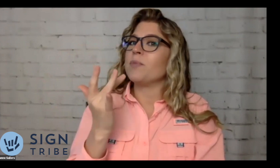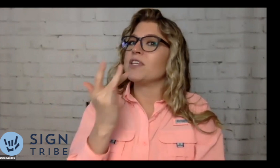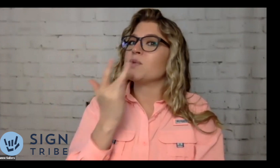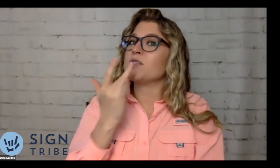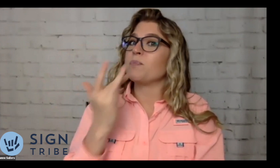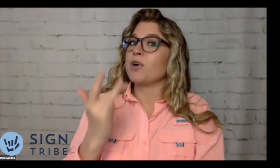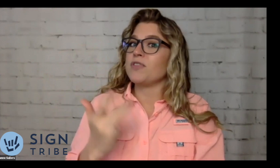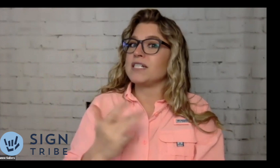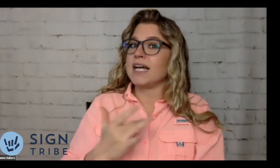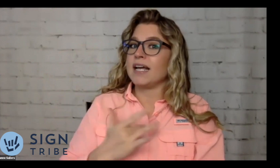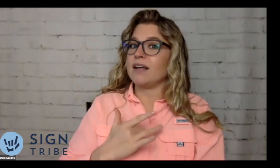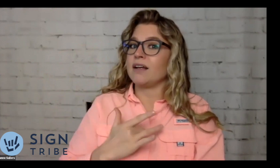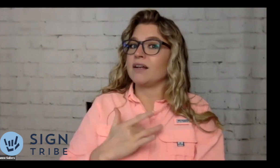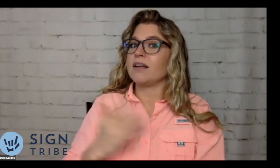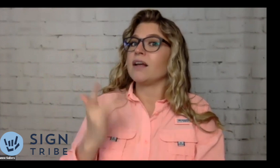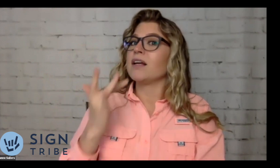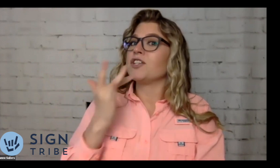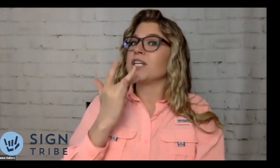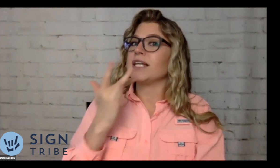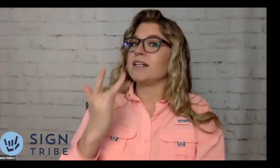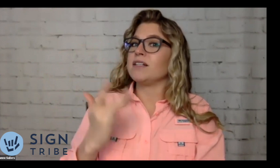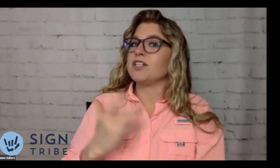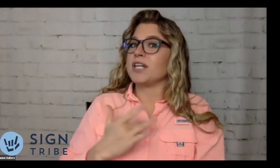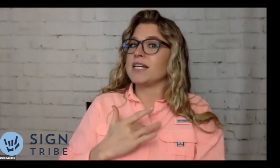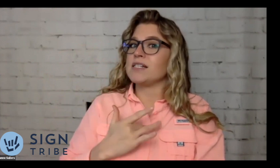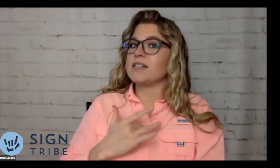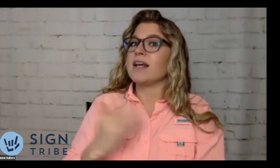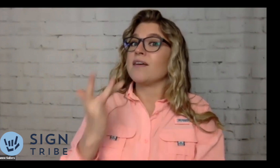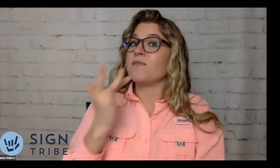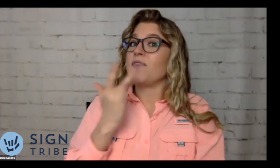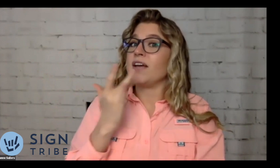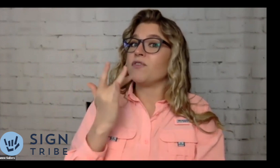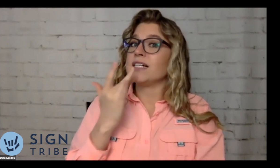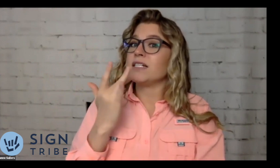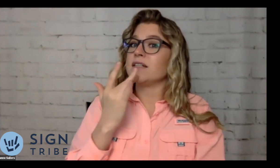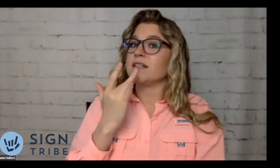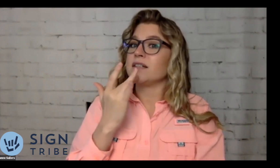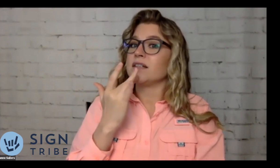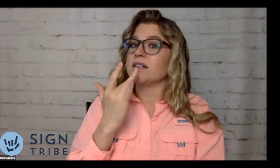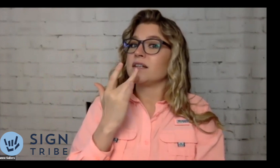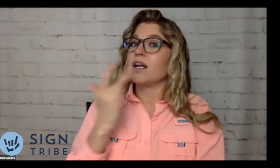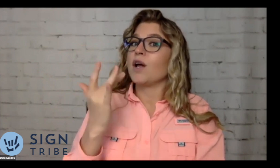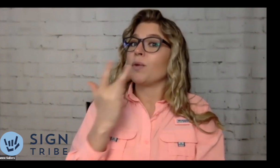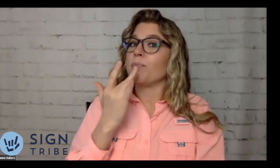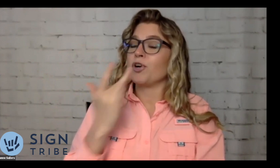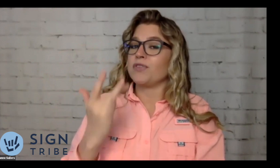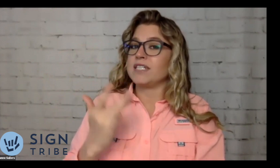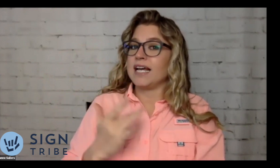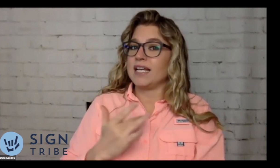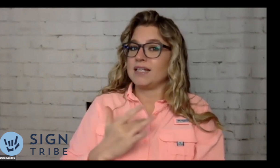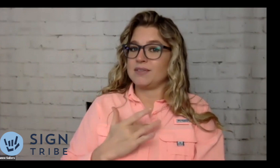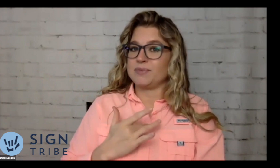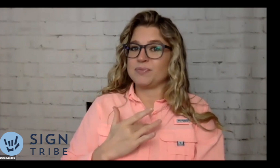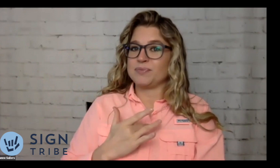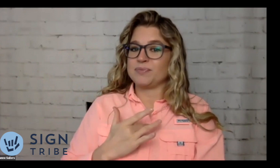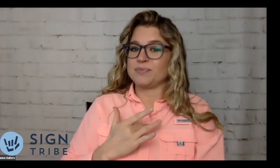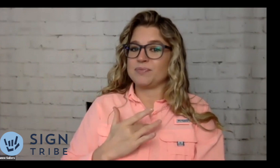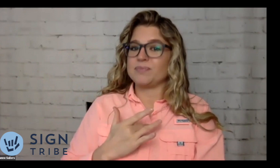was birthday. Chin to chest. Favorite, birthday.